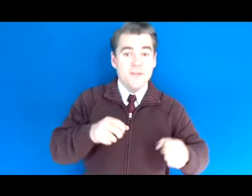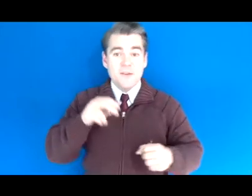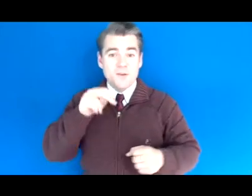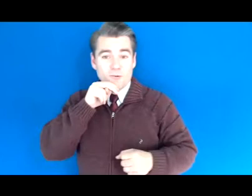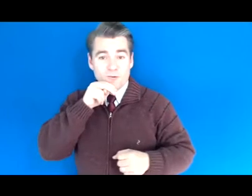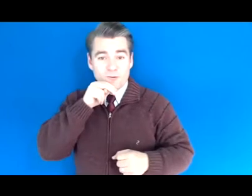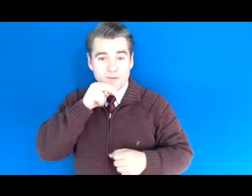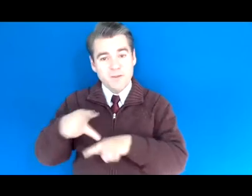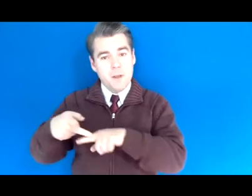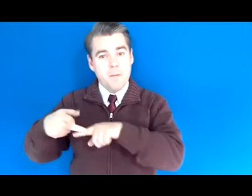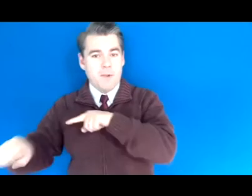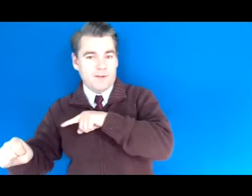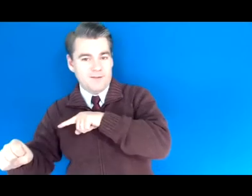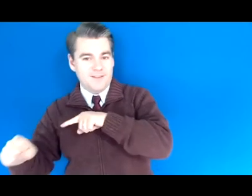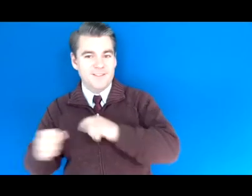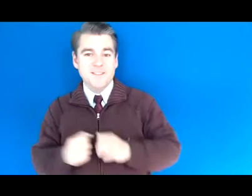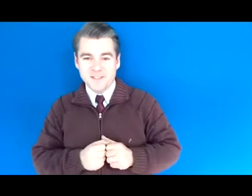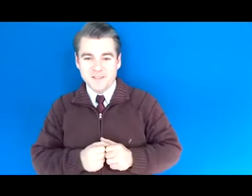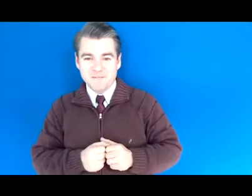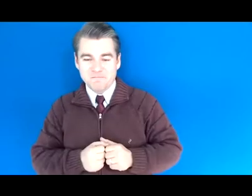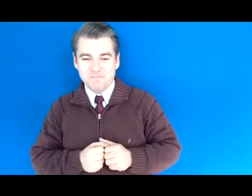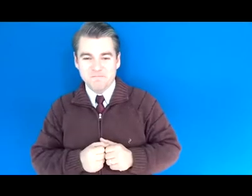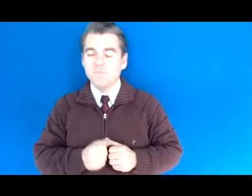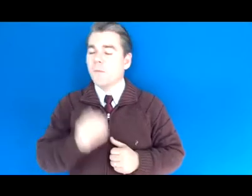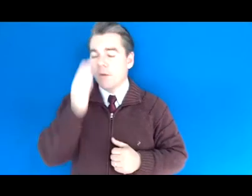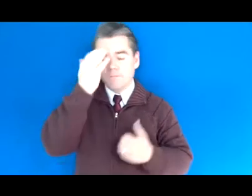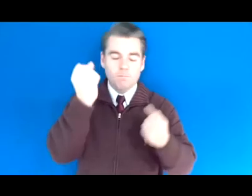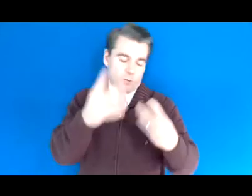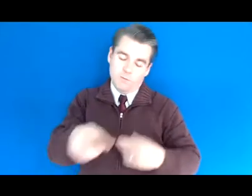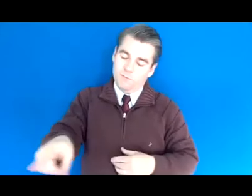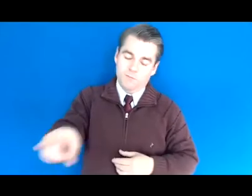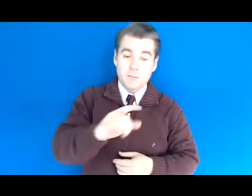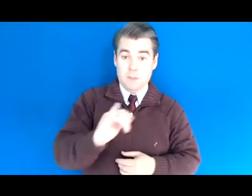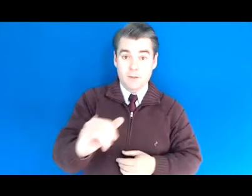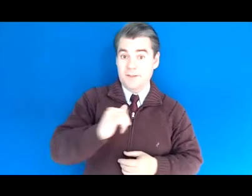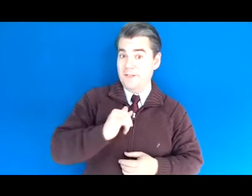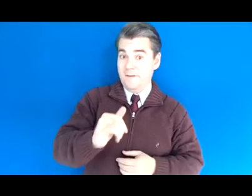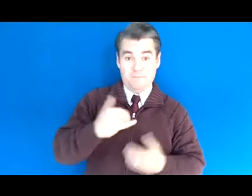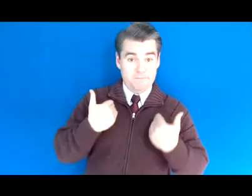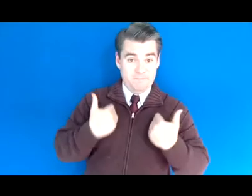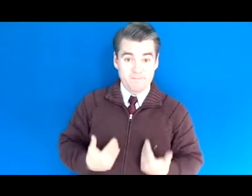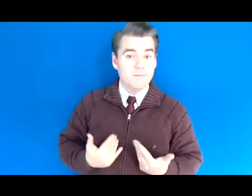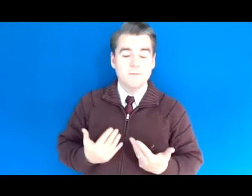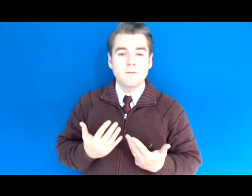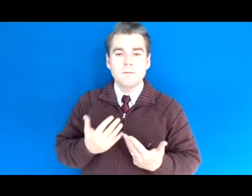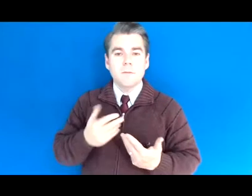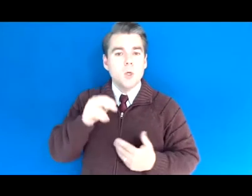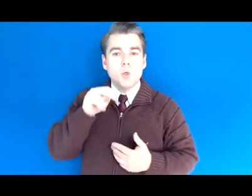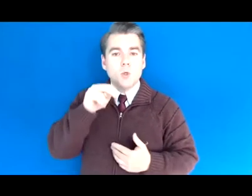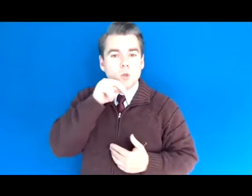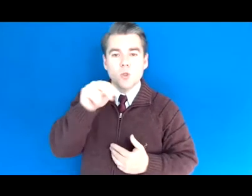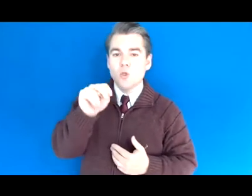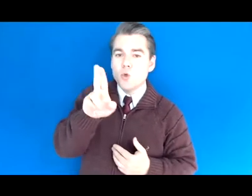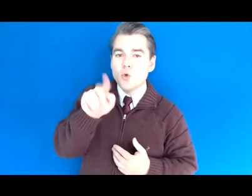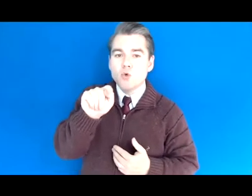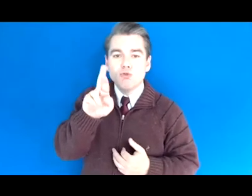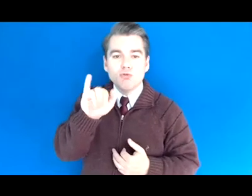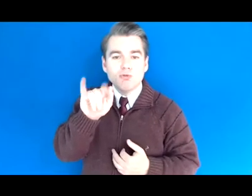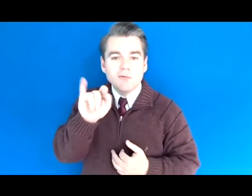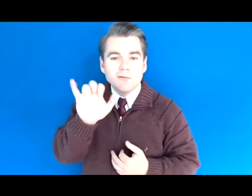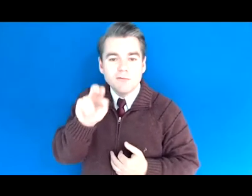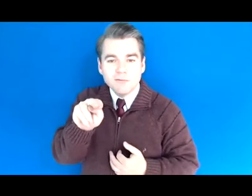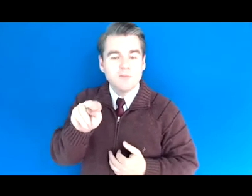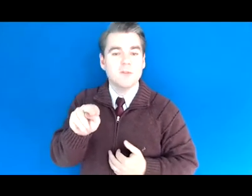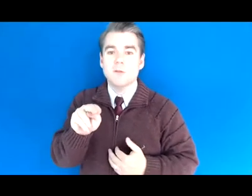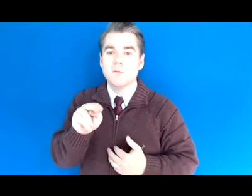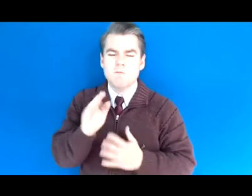I know many of you, like me, are very interested in nutrition and in feeding our families healthy, whole